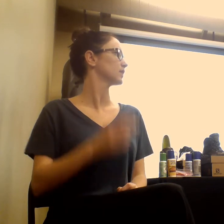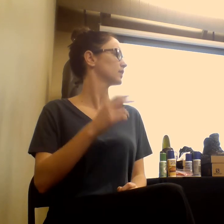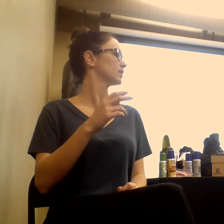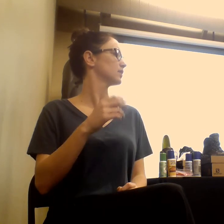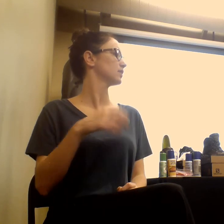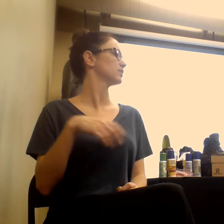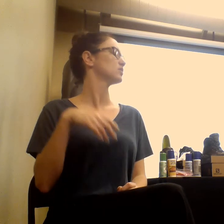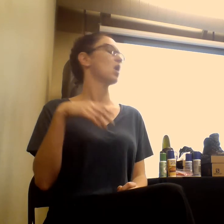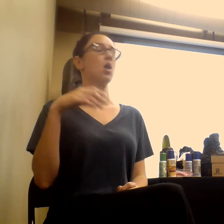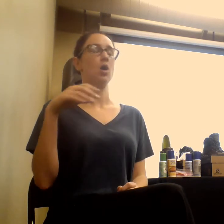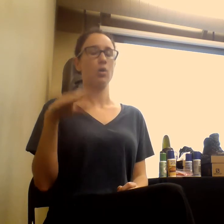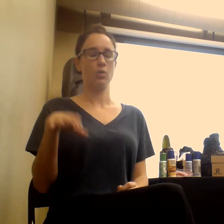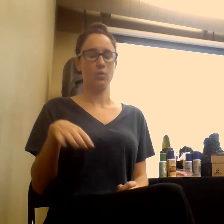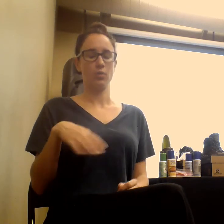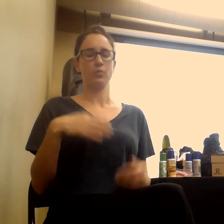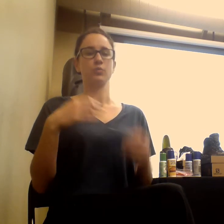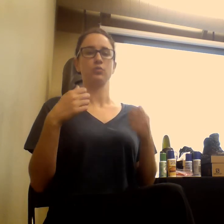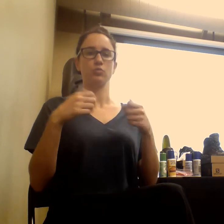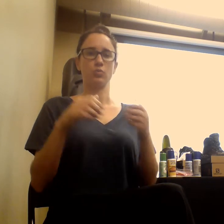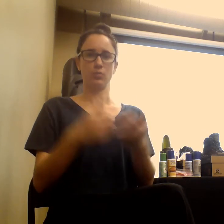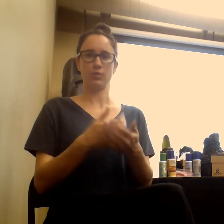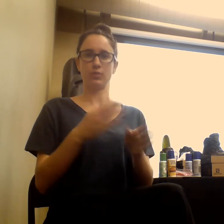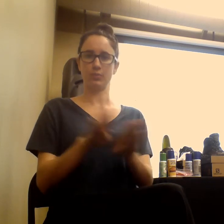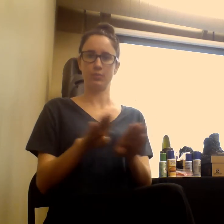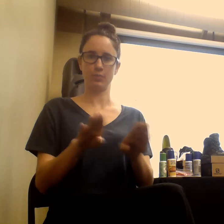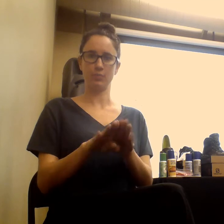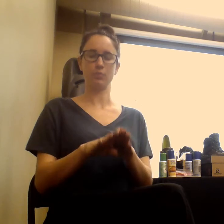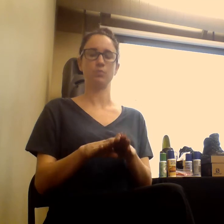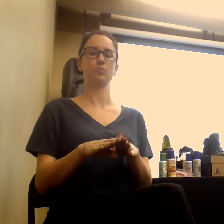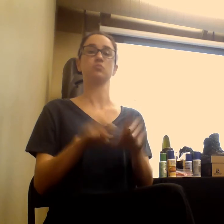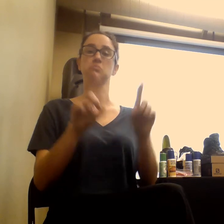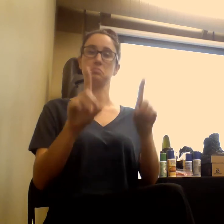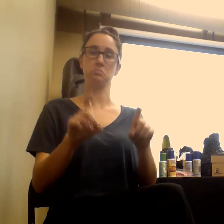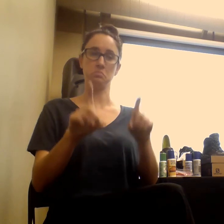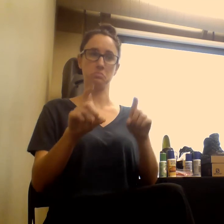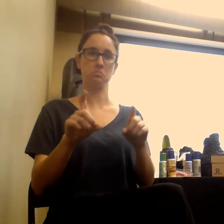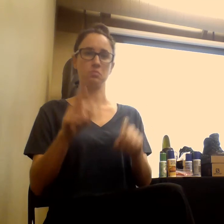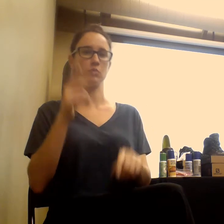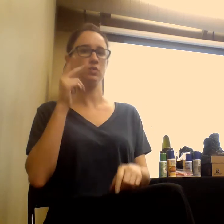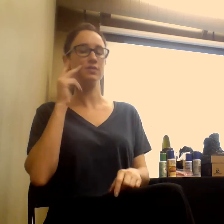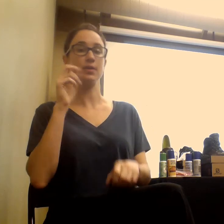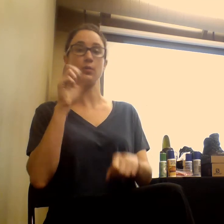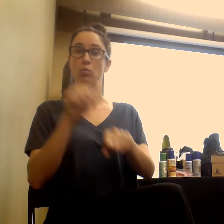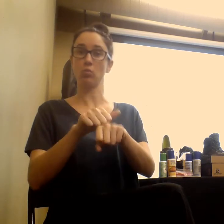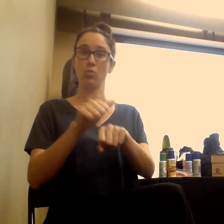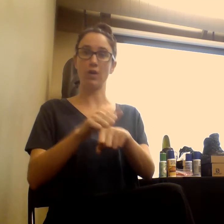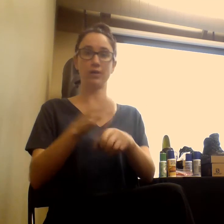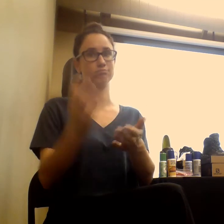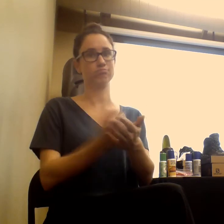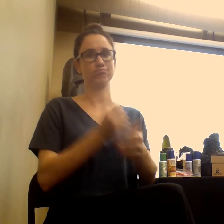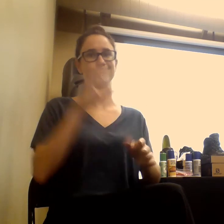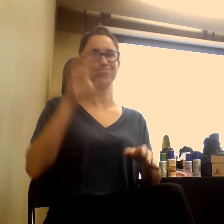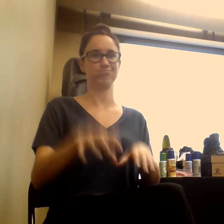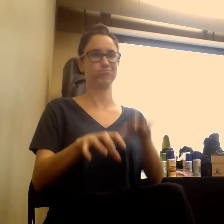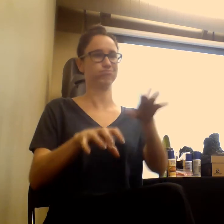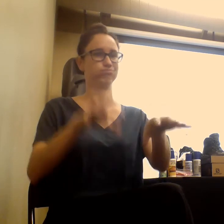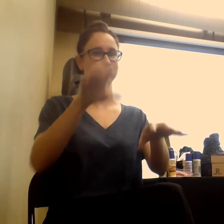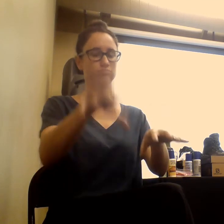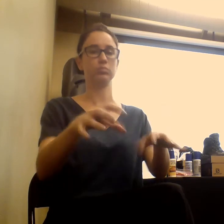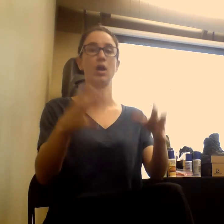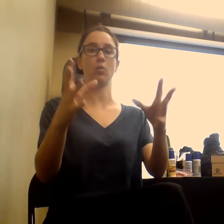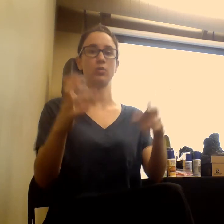going downhill. That's literally what we want you to do. And if you're physically capable of doing it, I tell people, I want you